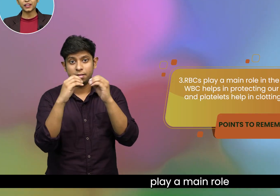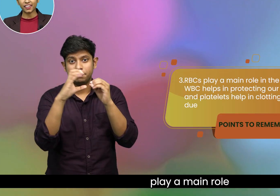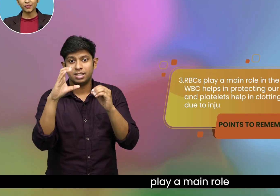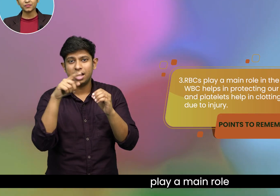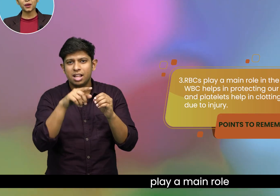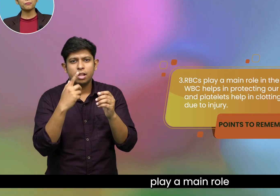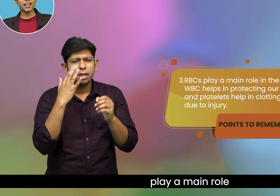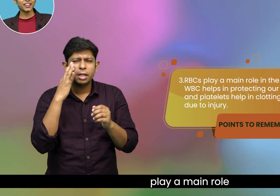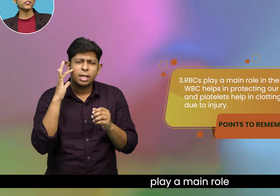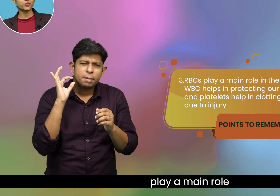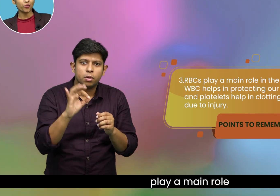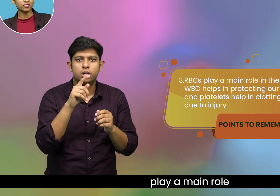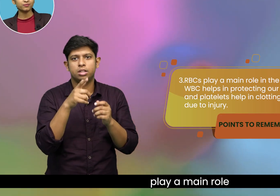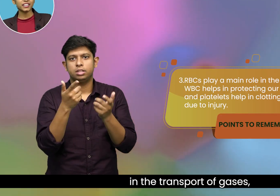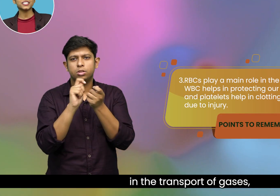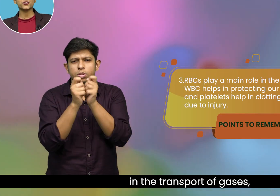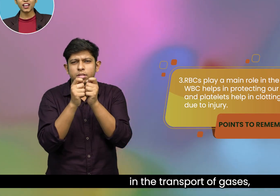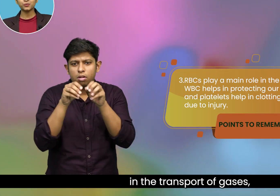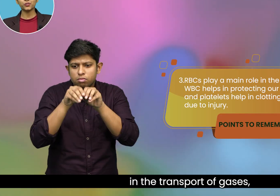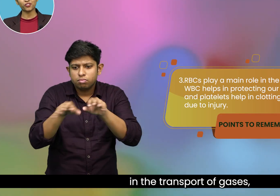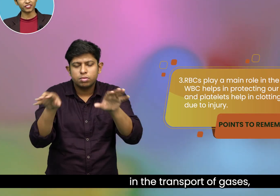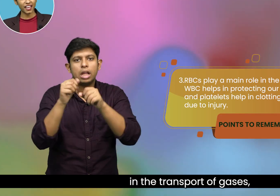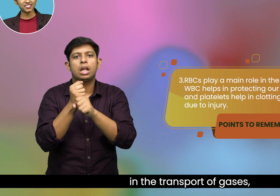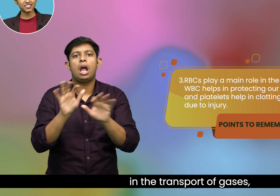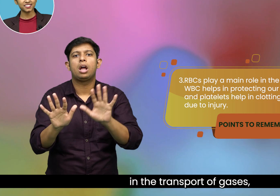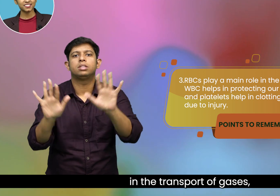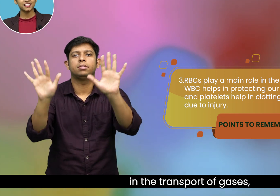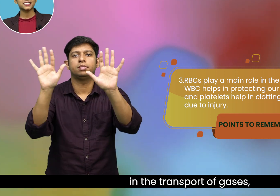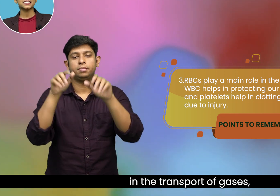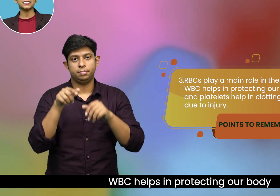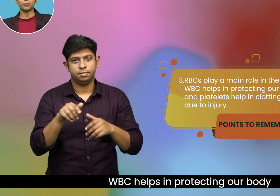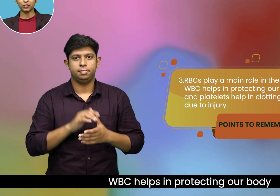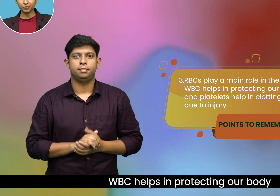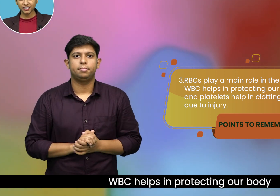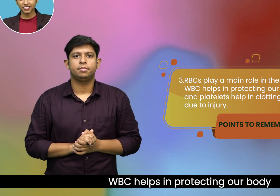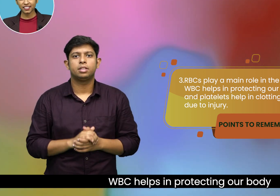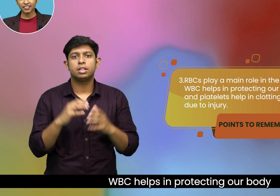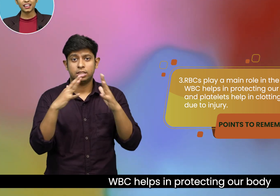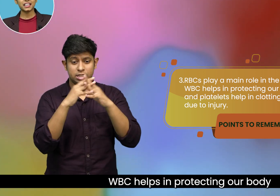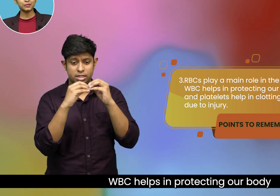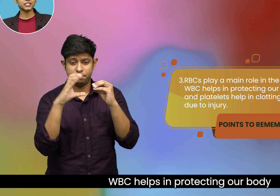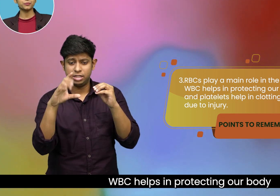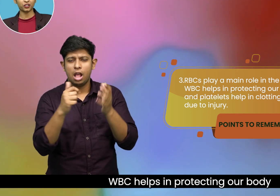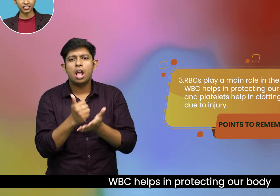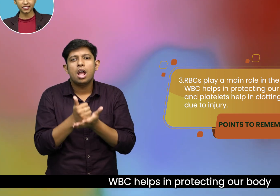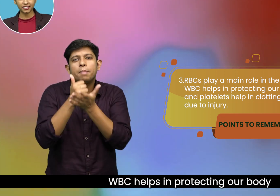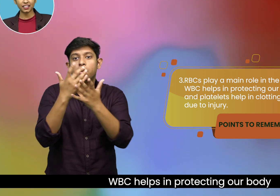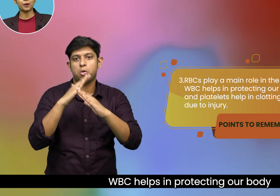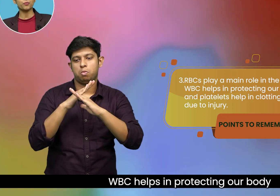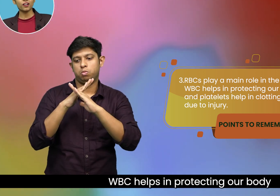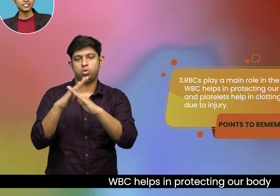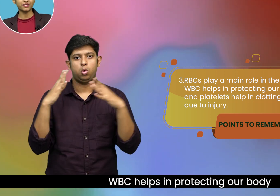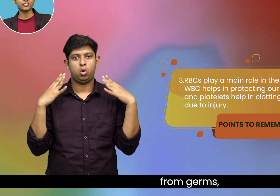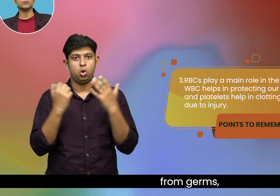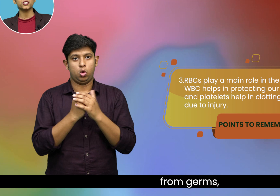RBCs play a main role in the transport of gases. WBC helps in protecting